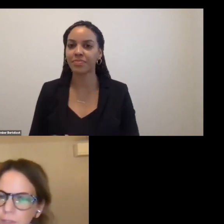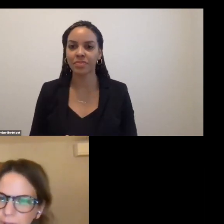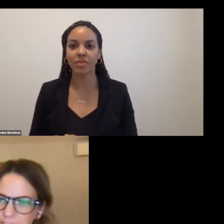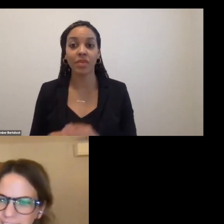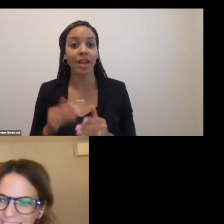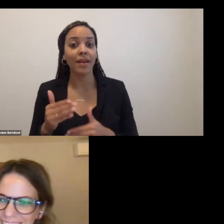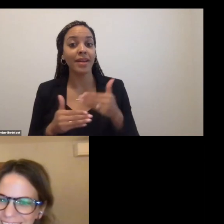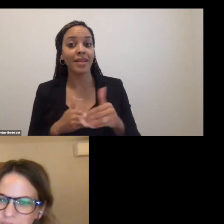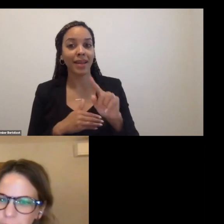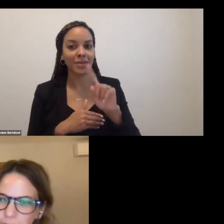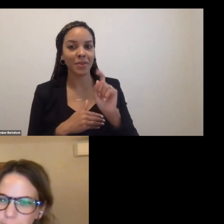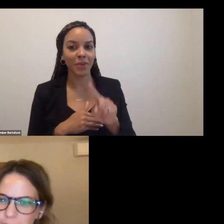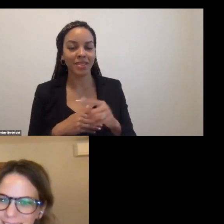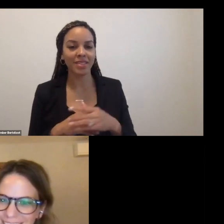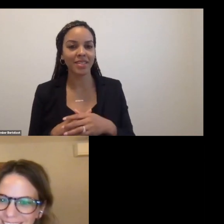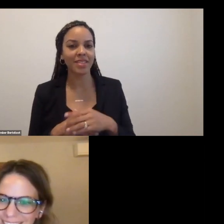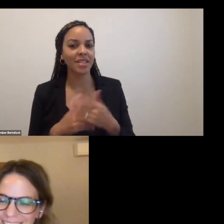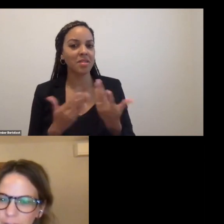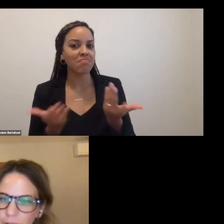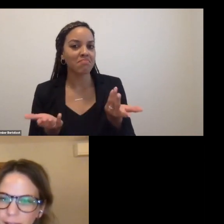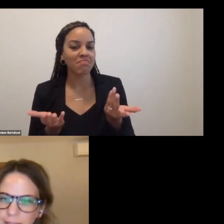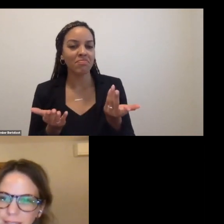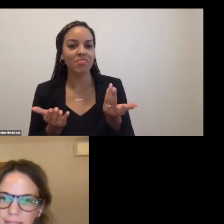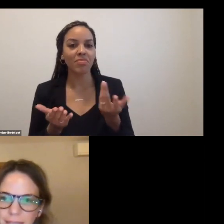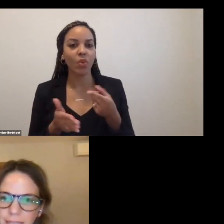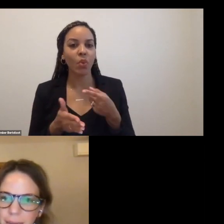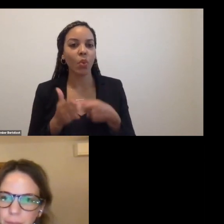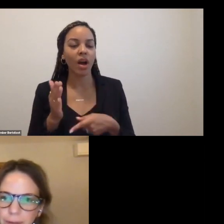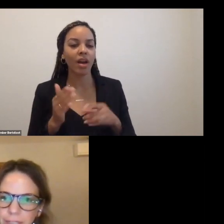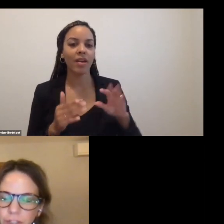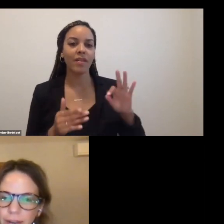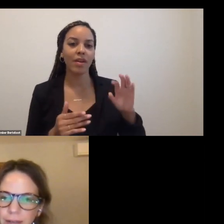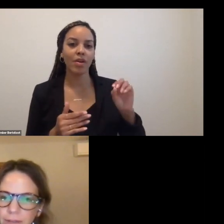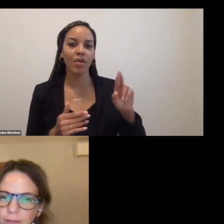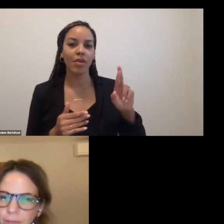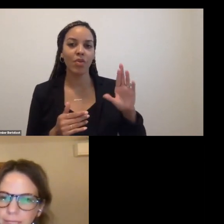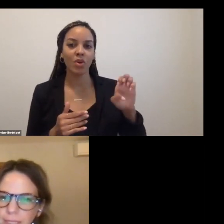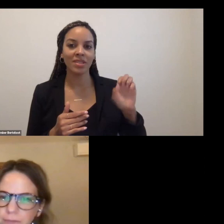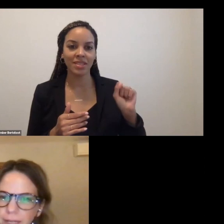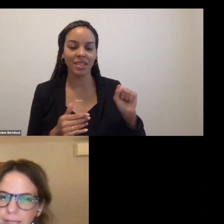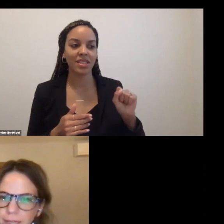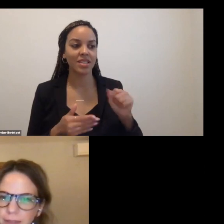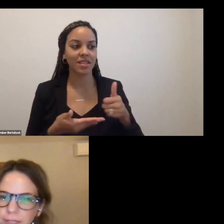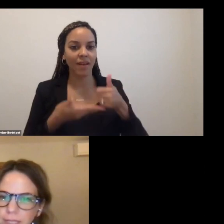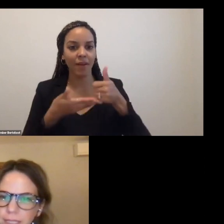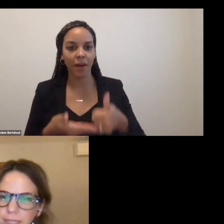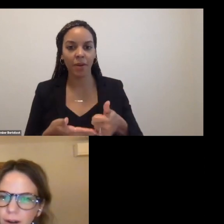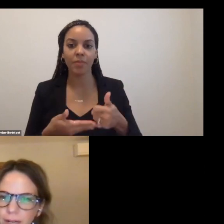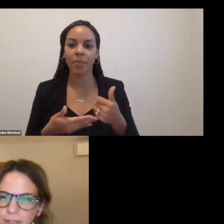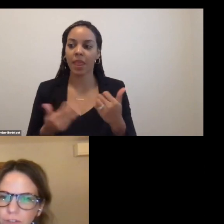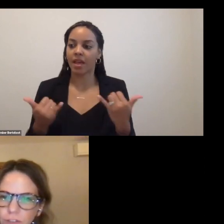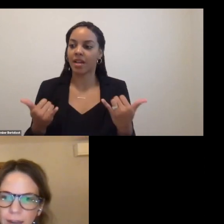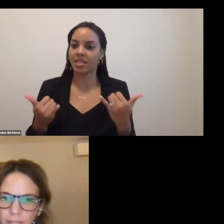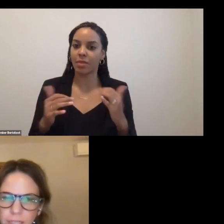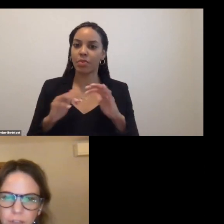Next question. What forces gave rise to the contemporary trend of governments funding their citizen